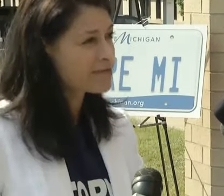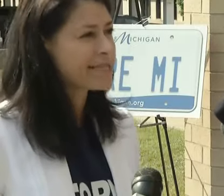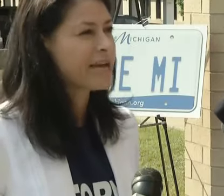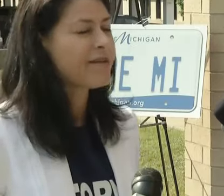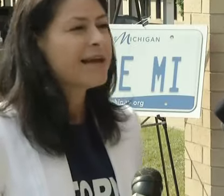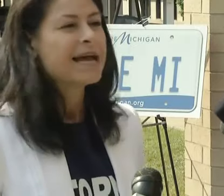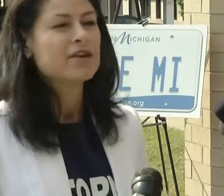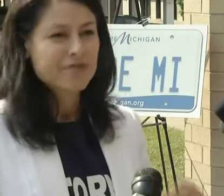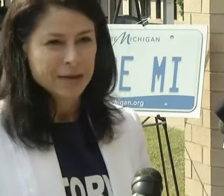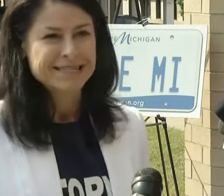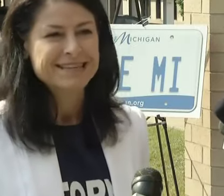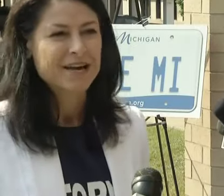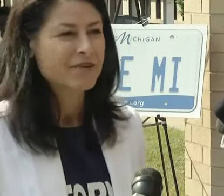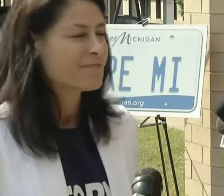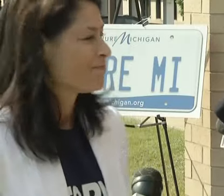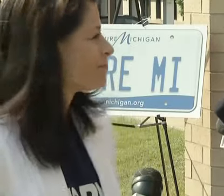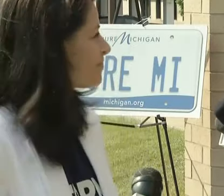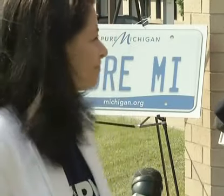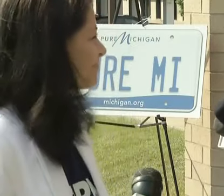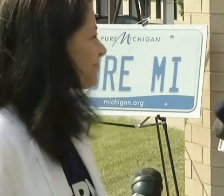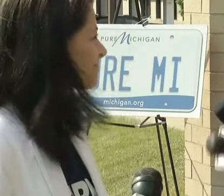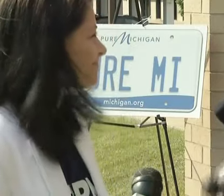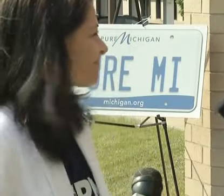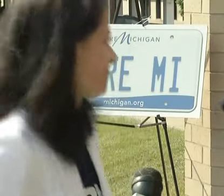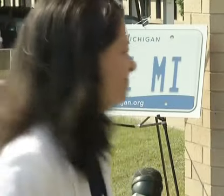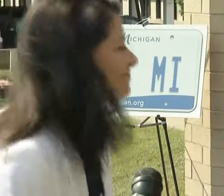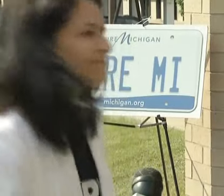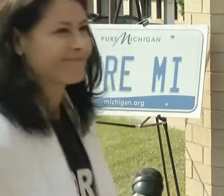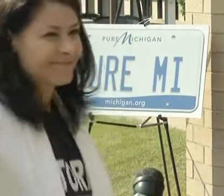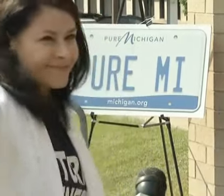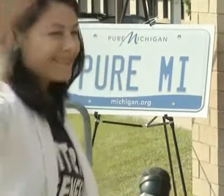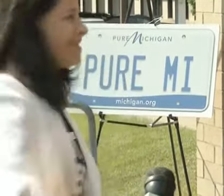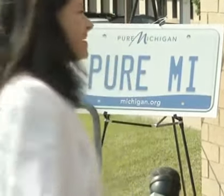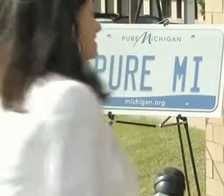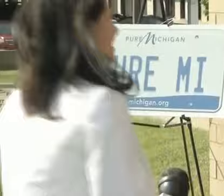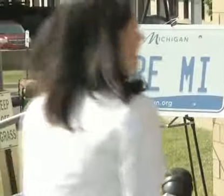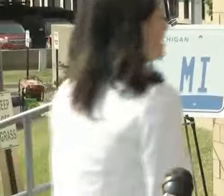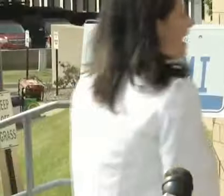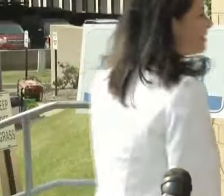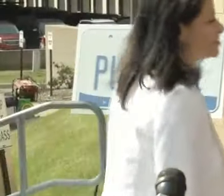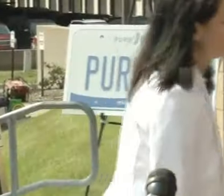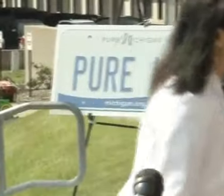keep themselves safe and their families safe. Thanks, everybody.